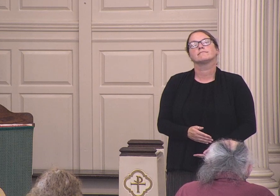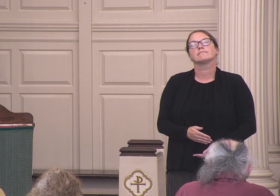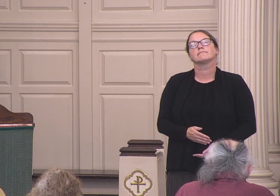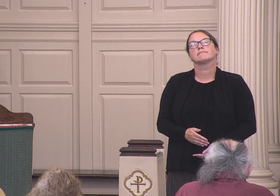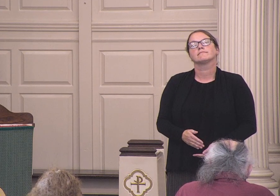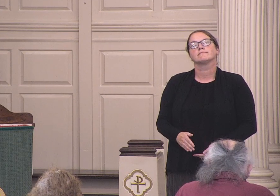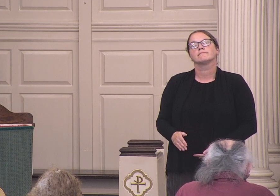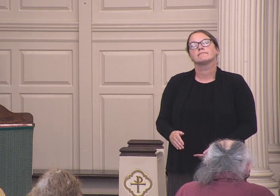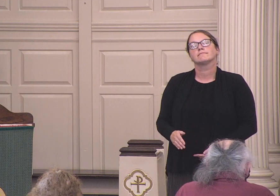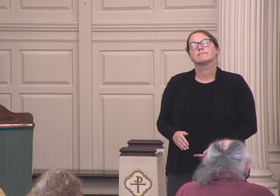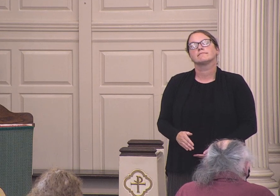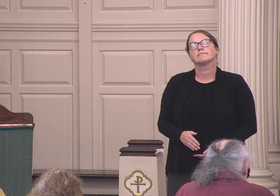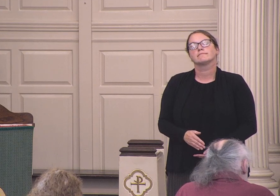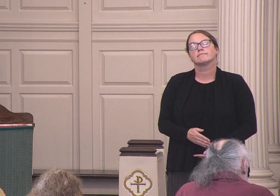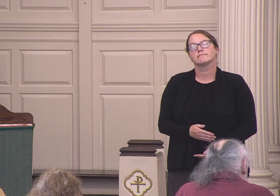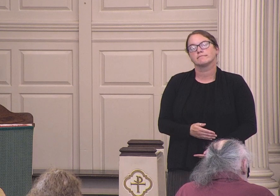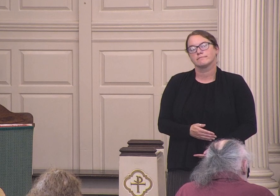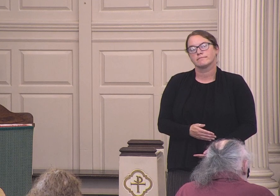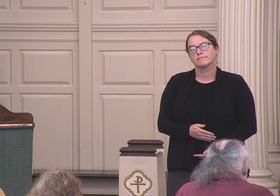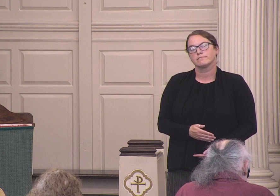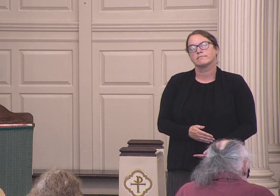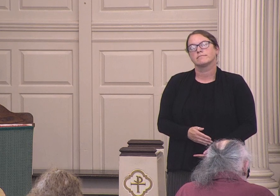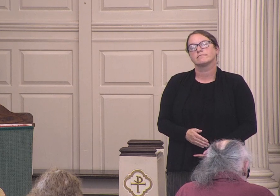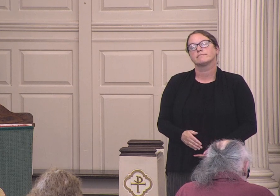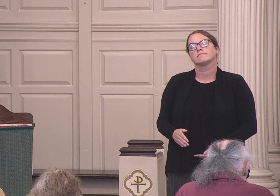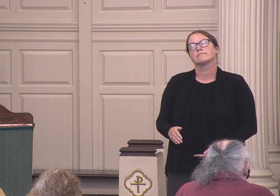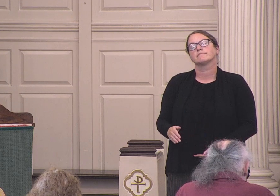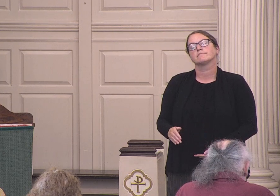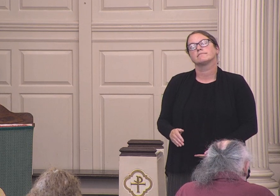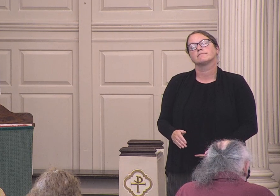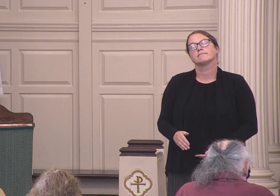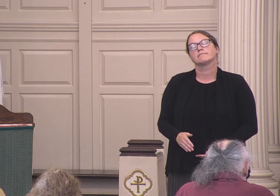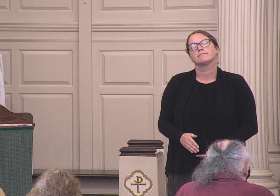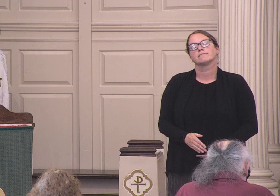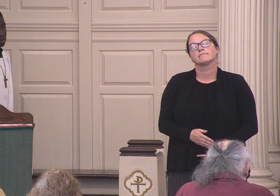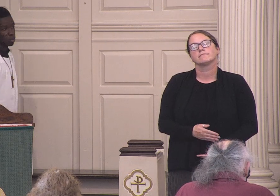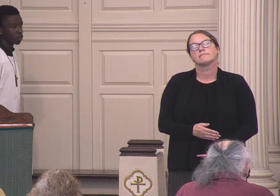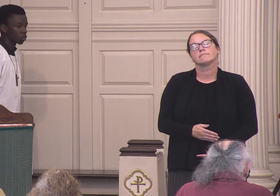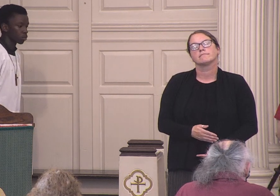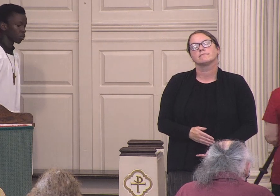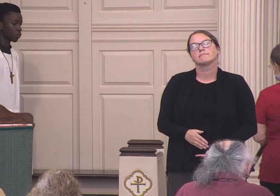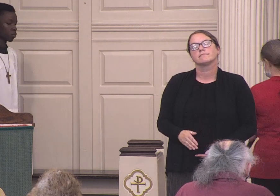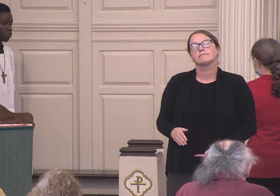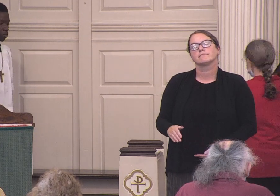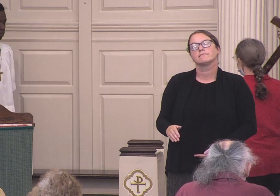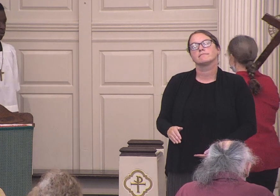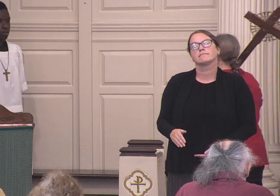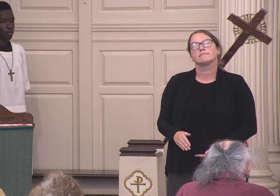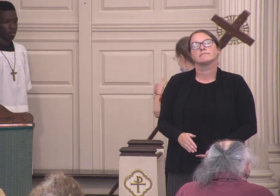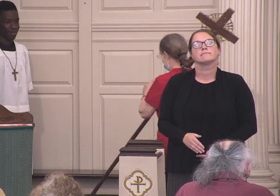Ex adi Domine justitia mea,